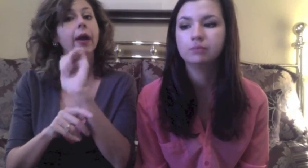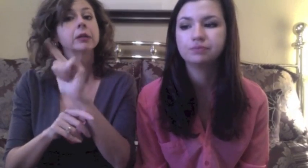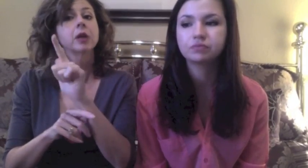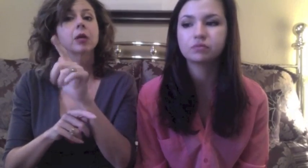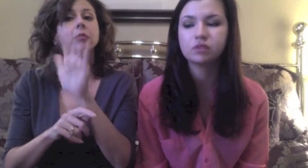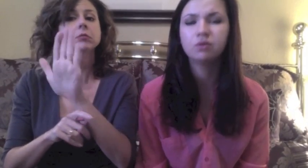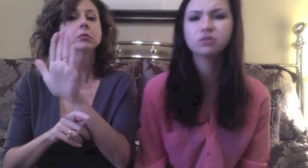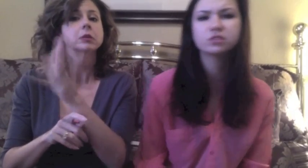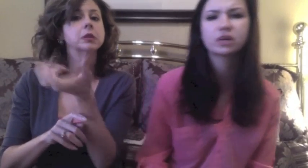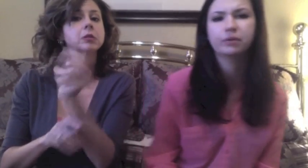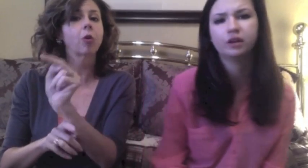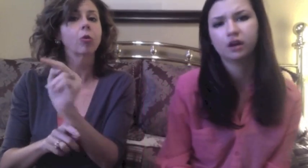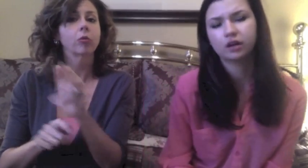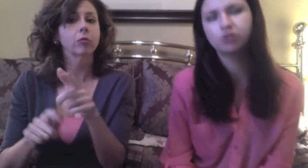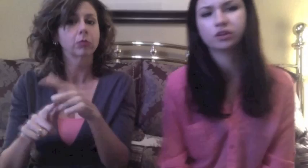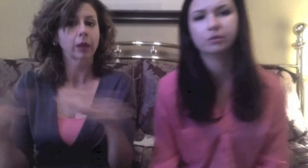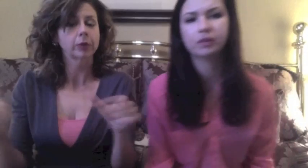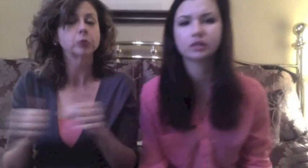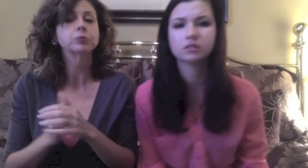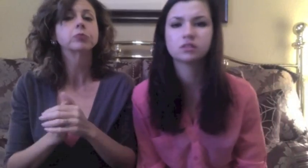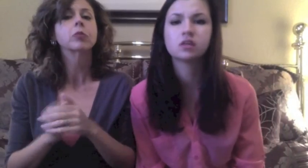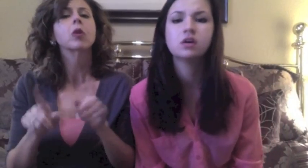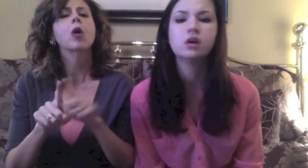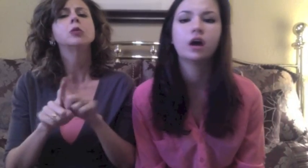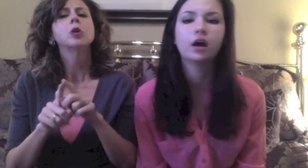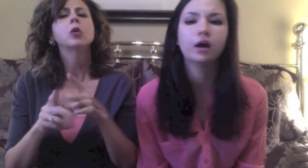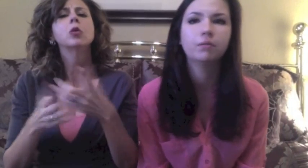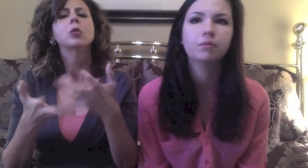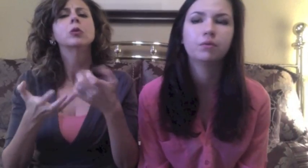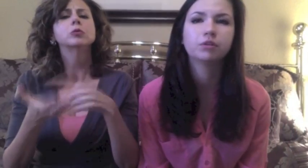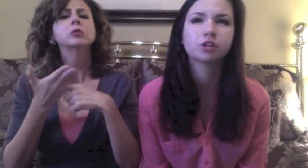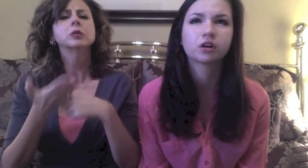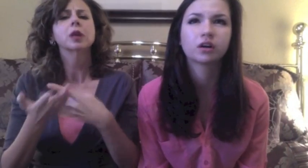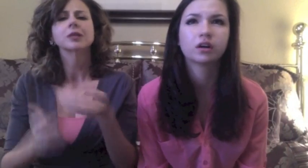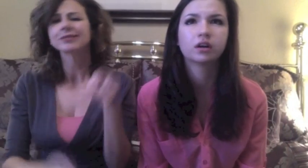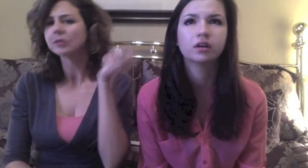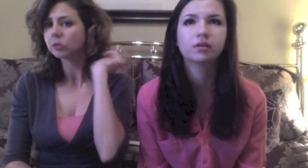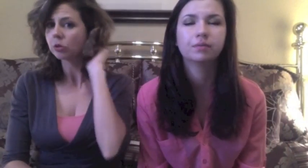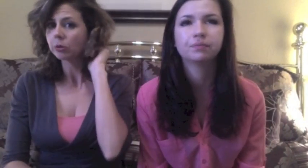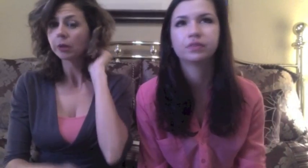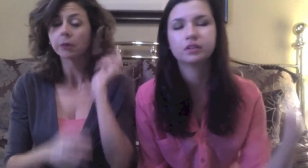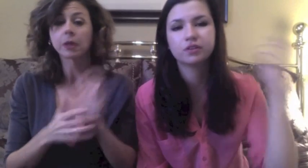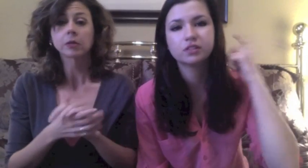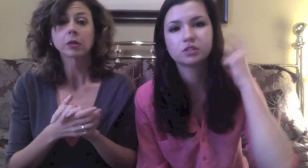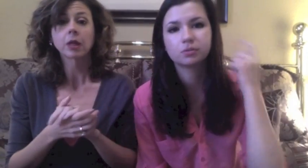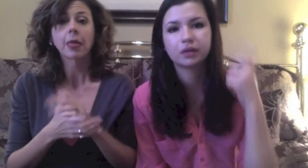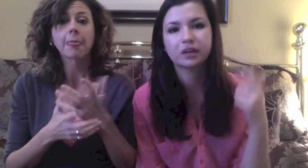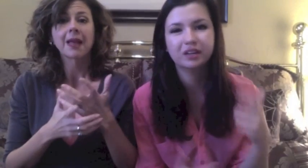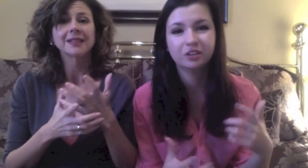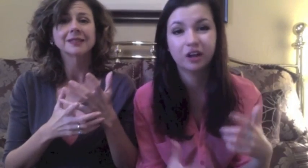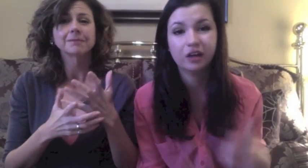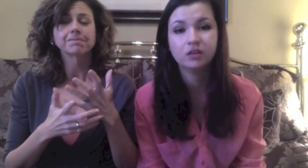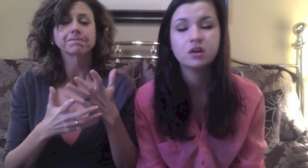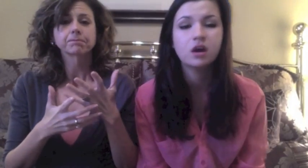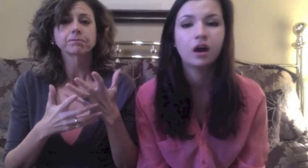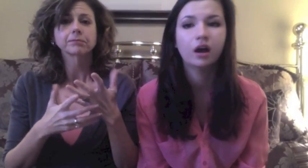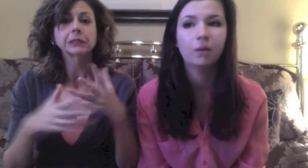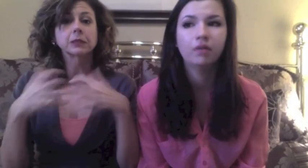in and of itself. We also want to talk about cochlear implants, which are, the devices are planted